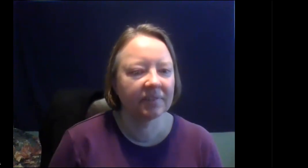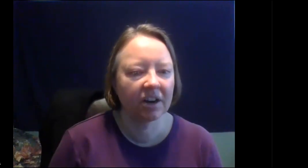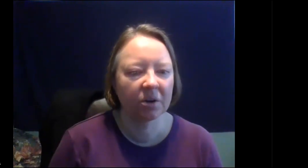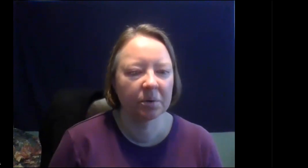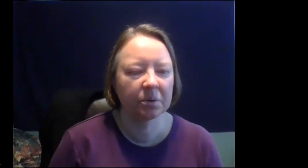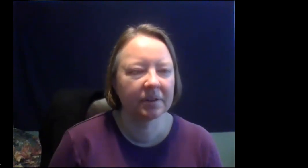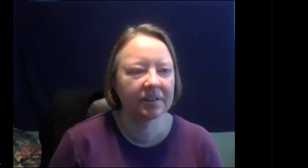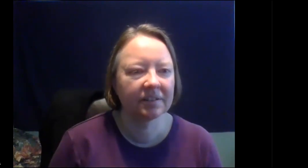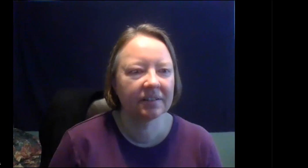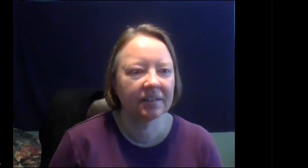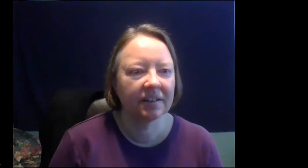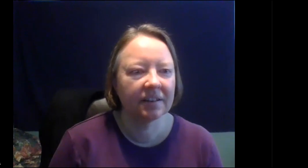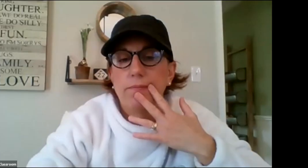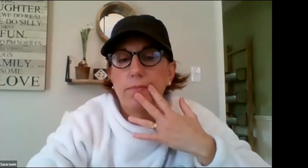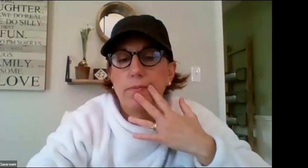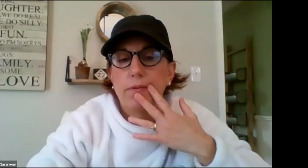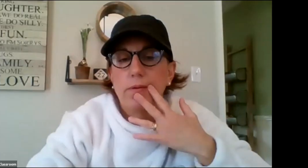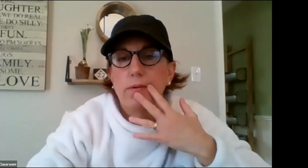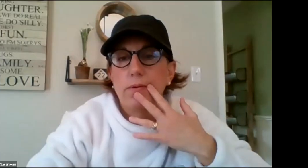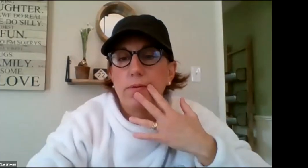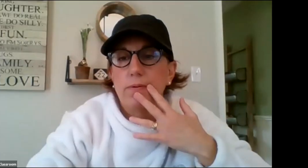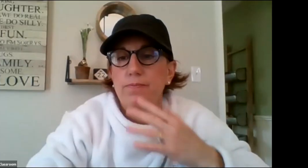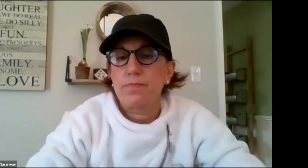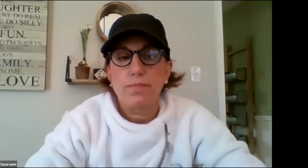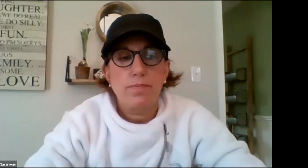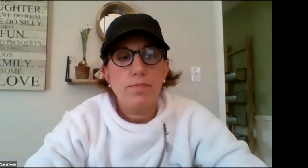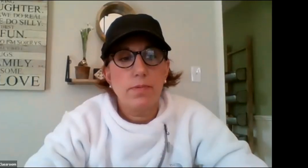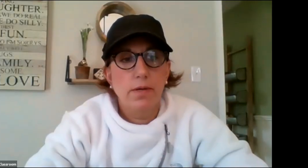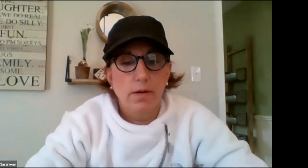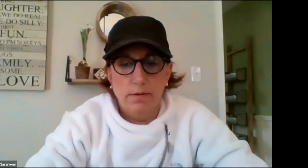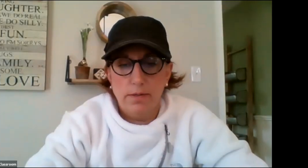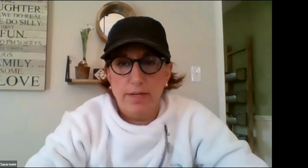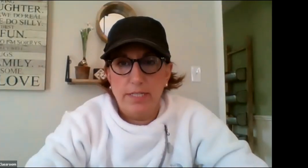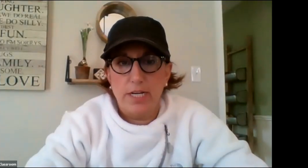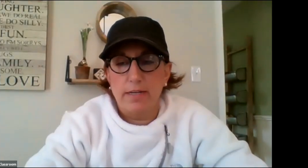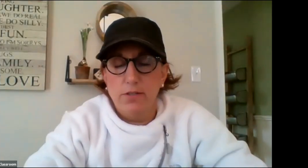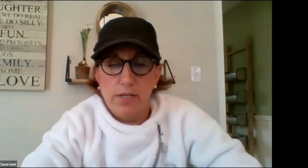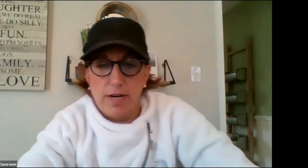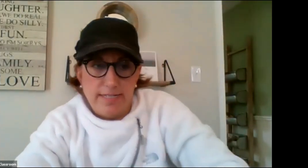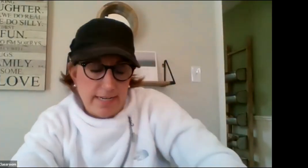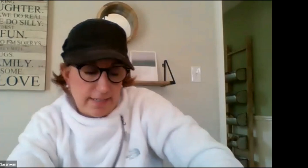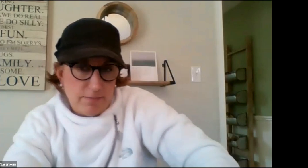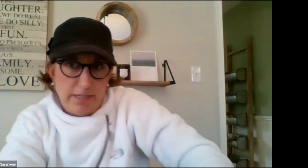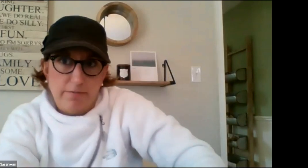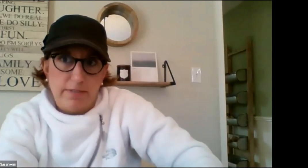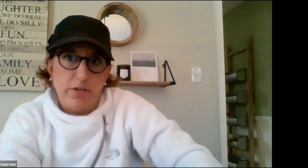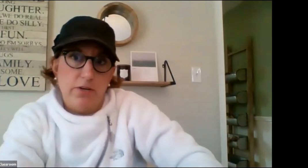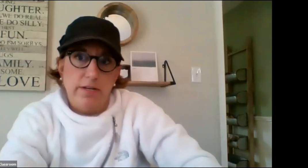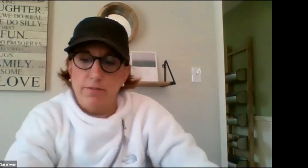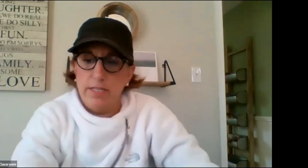in our room. Okay. I don't know if the others may have had. Okay, we can check. You can go ahead and ask them when they return, and if we need to